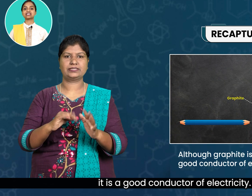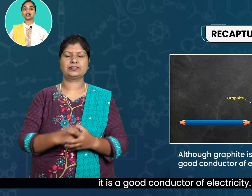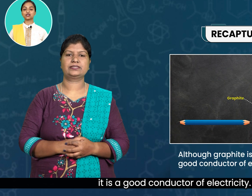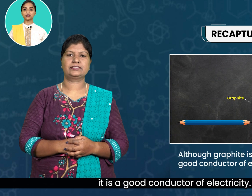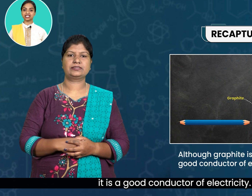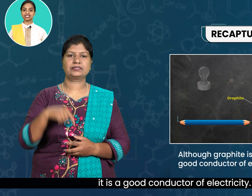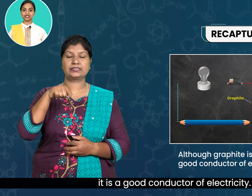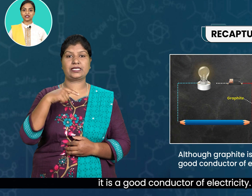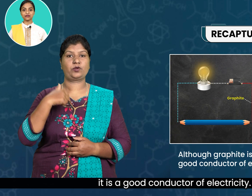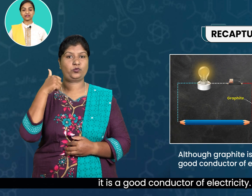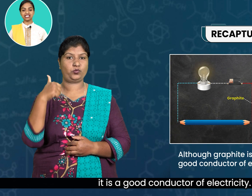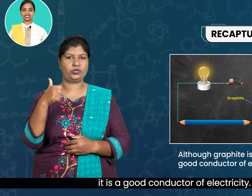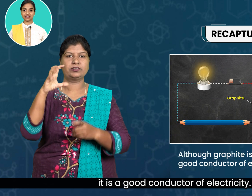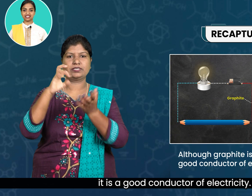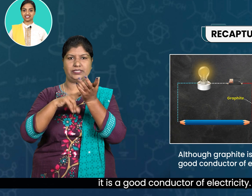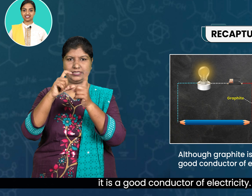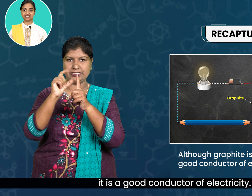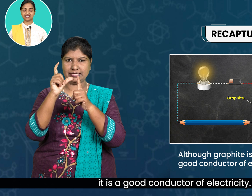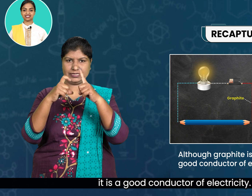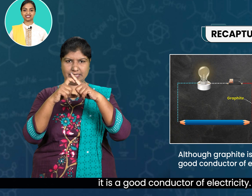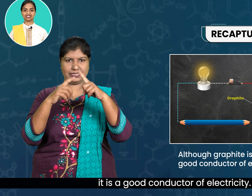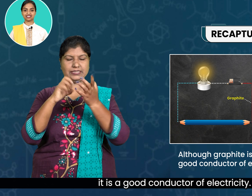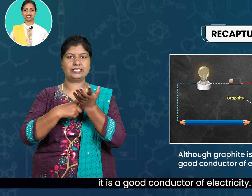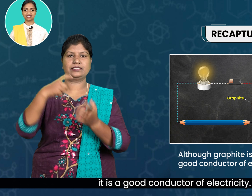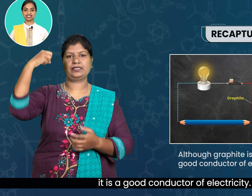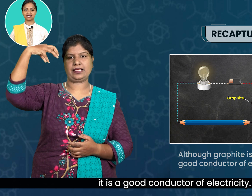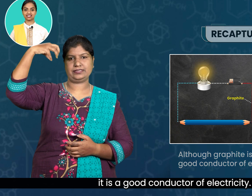it is a good conductor of electricity.